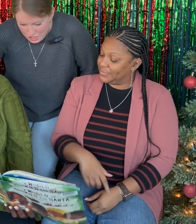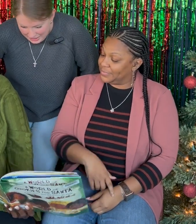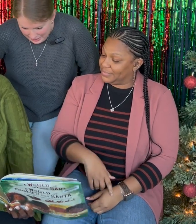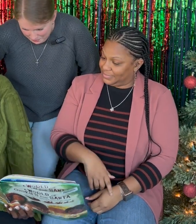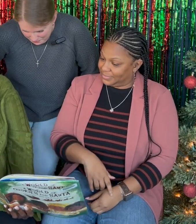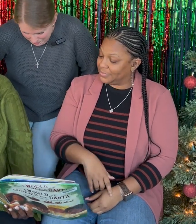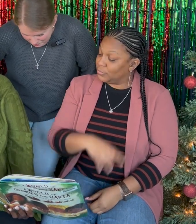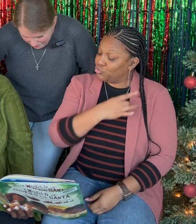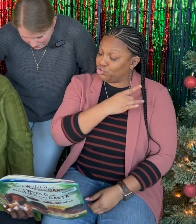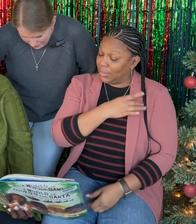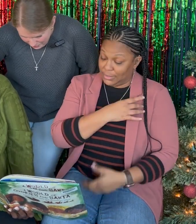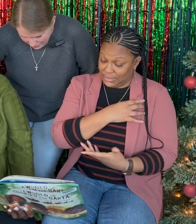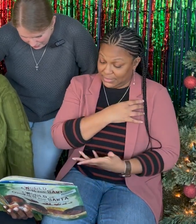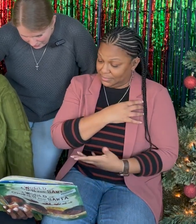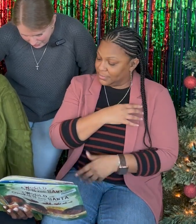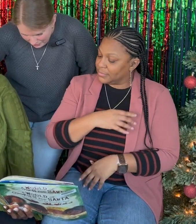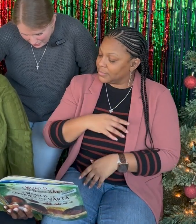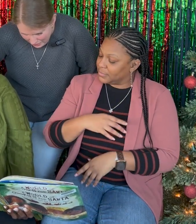Chile.